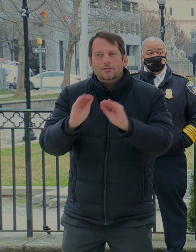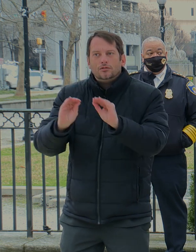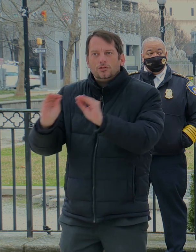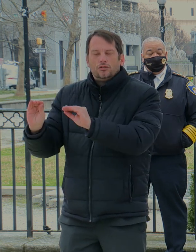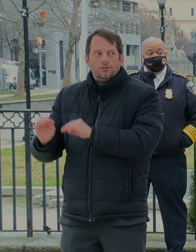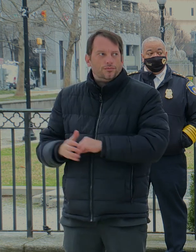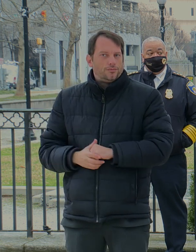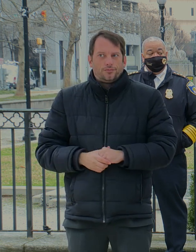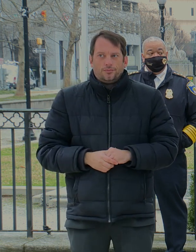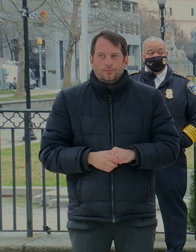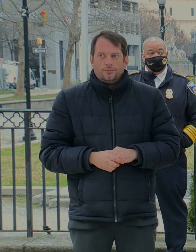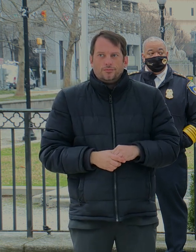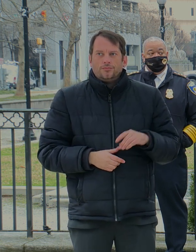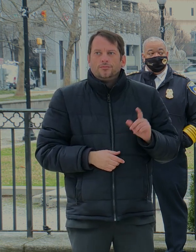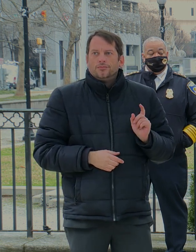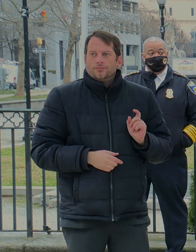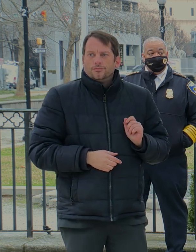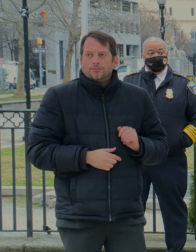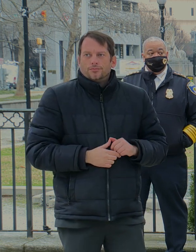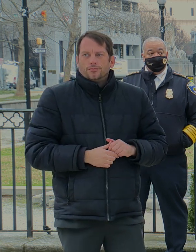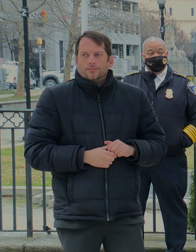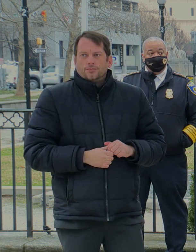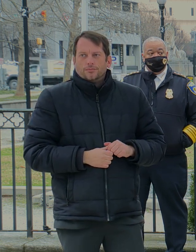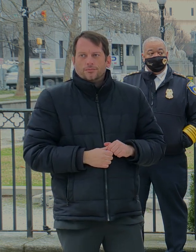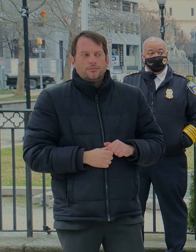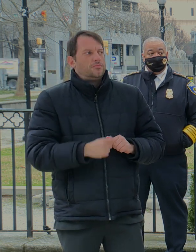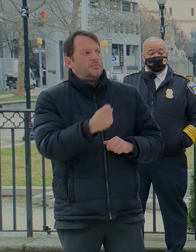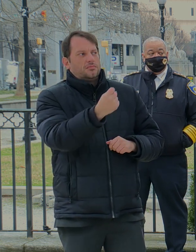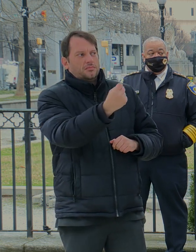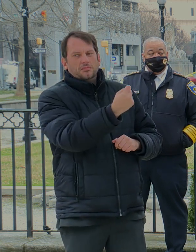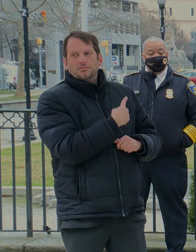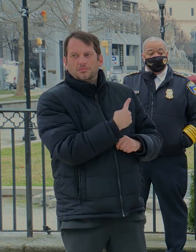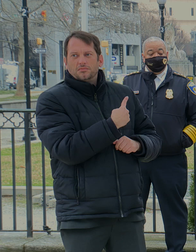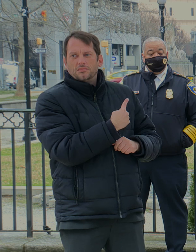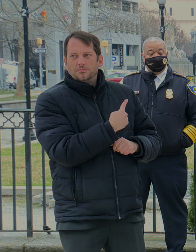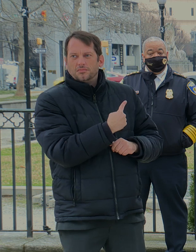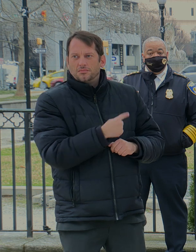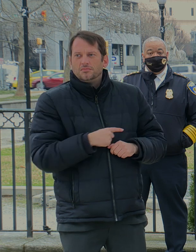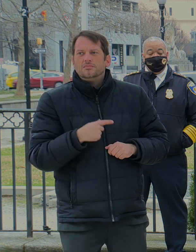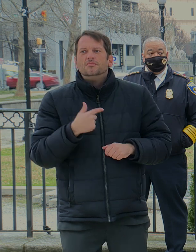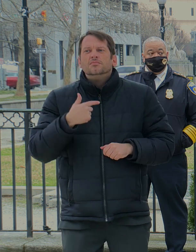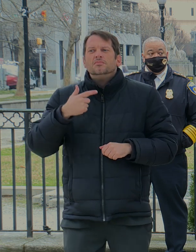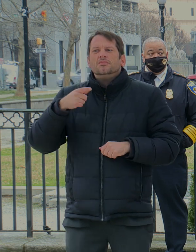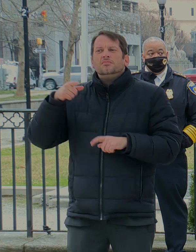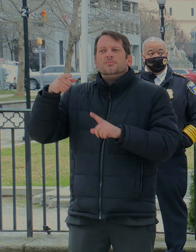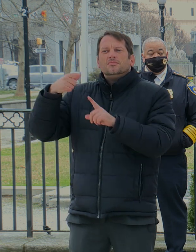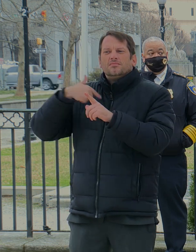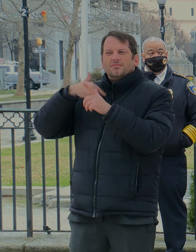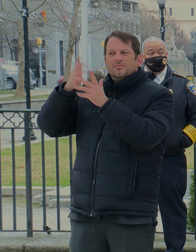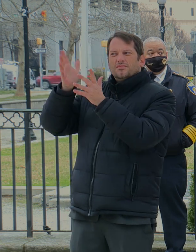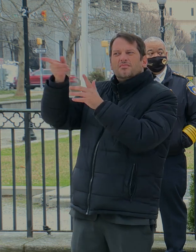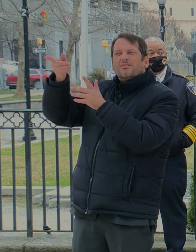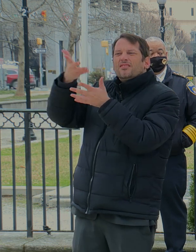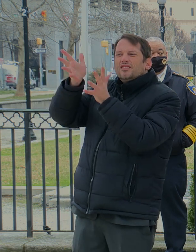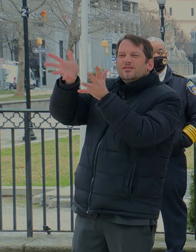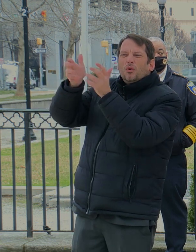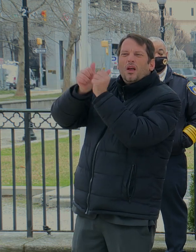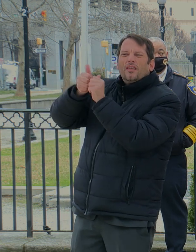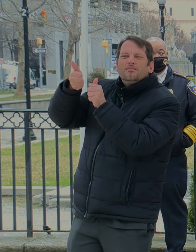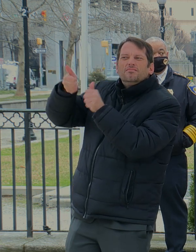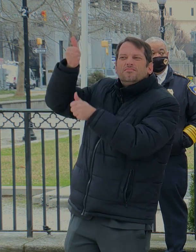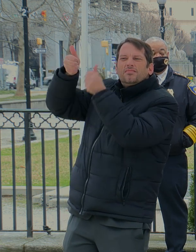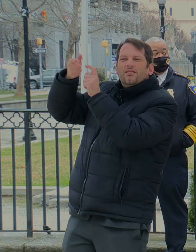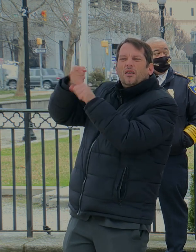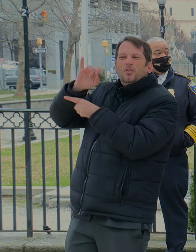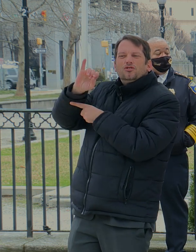Question for the health commissioner while she's up there. I spoke with an expert at Johns Hopkins yesterday about the vaccine distribution plan, both in the city